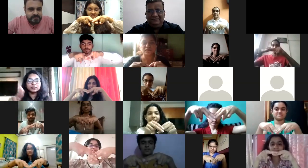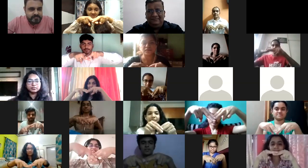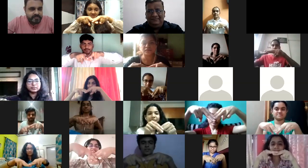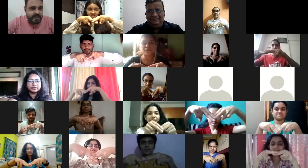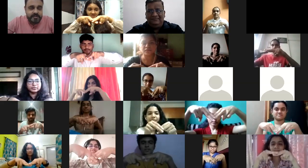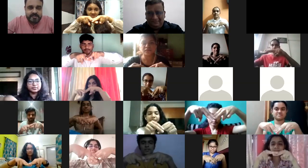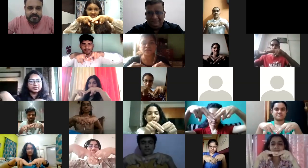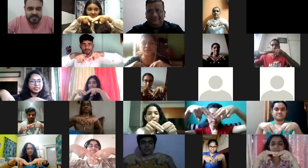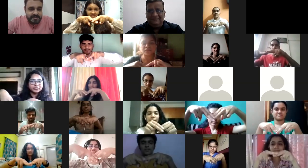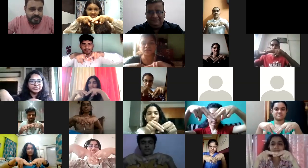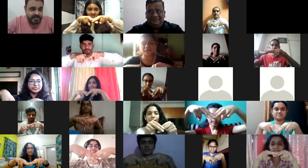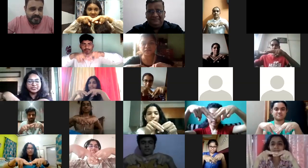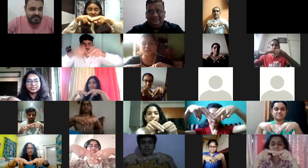Very good. G.